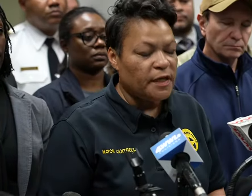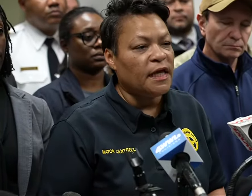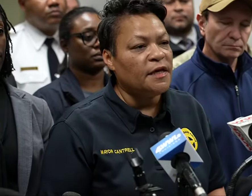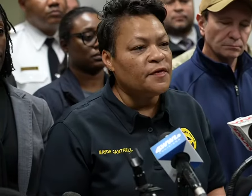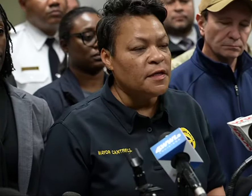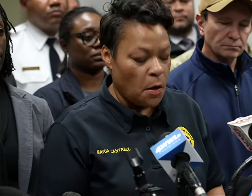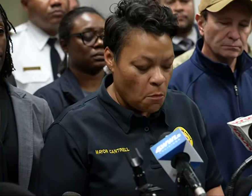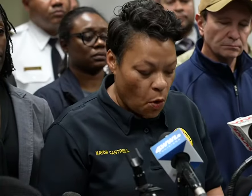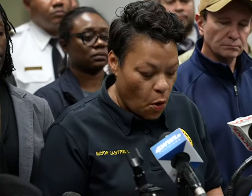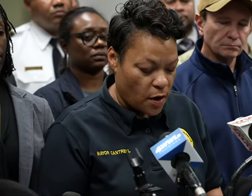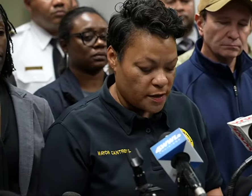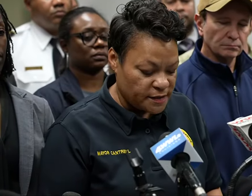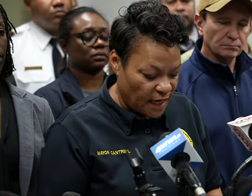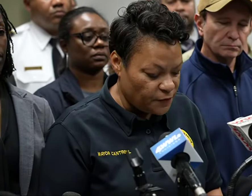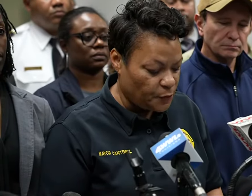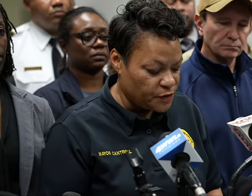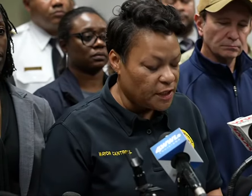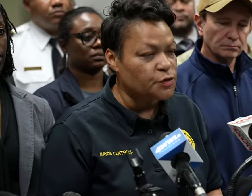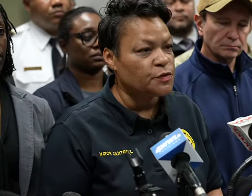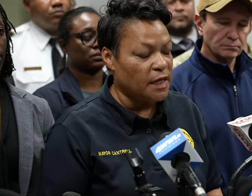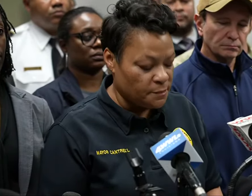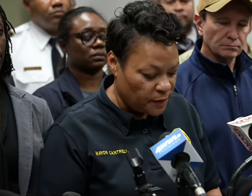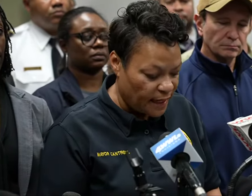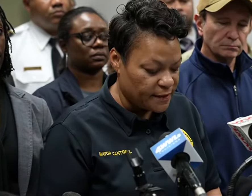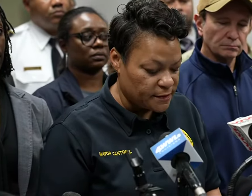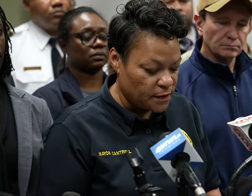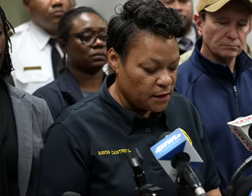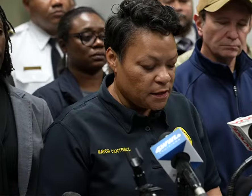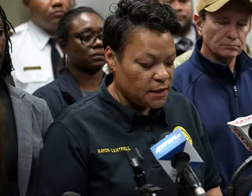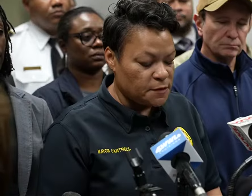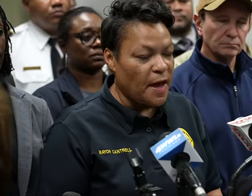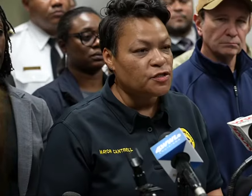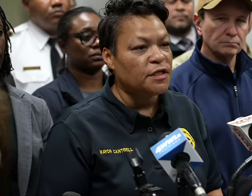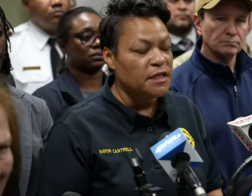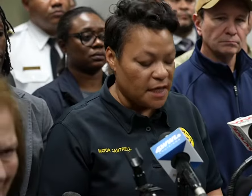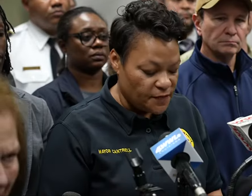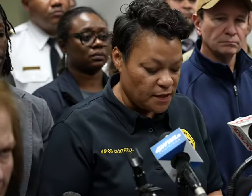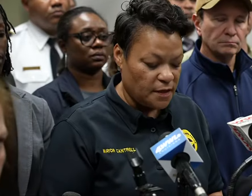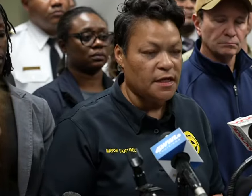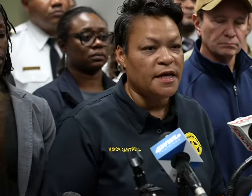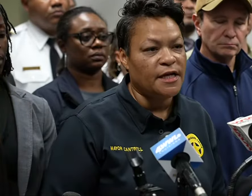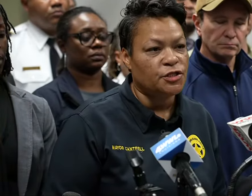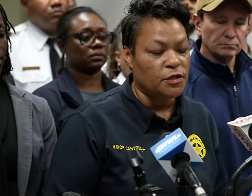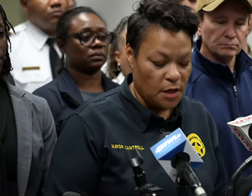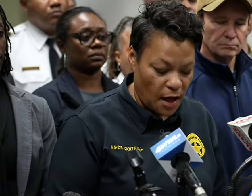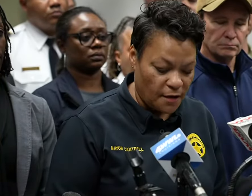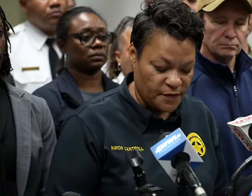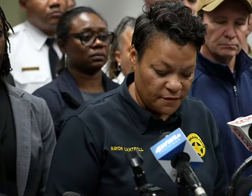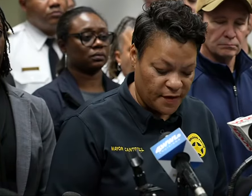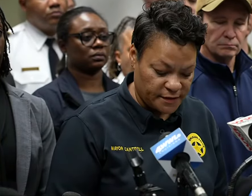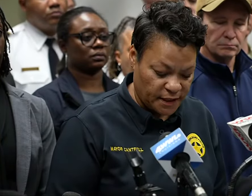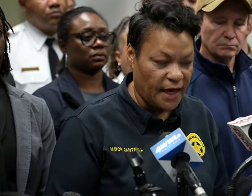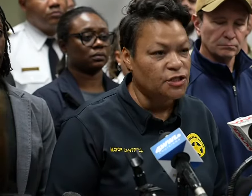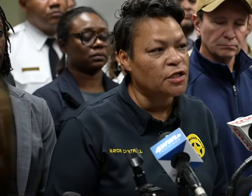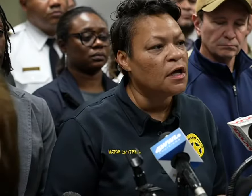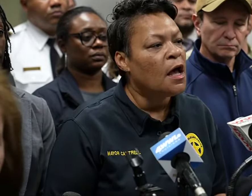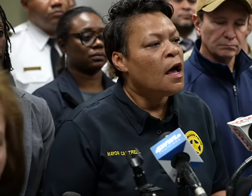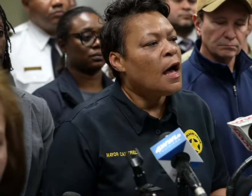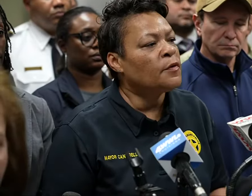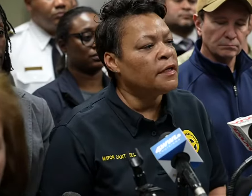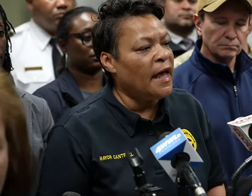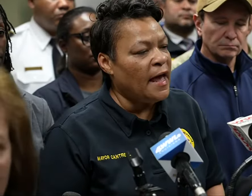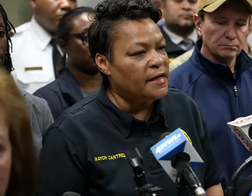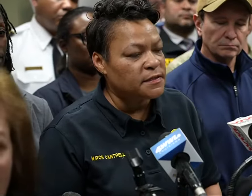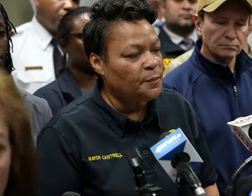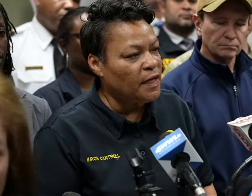to put even more safety procedures in place, especially given the nature of the investigation.